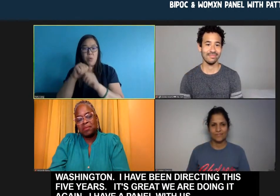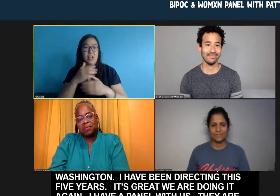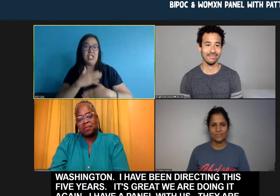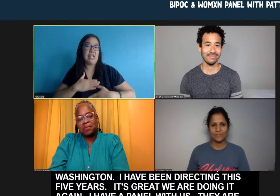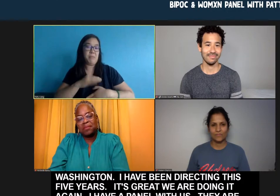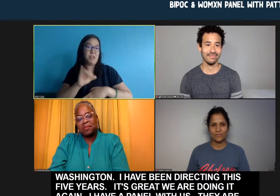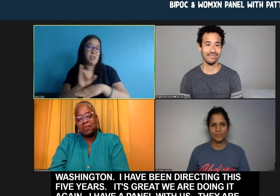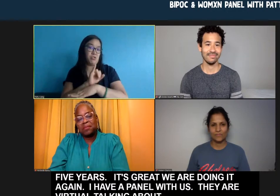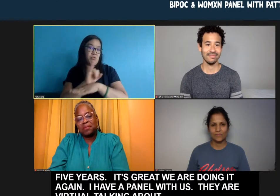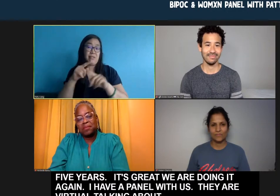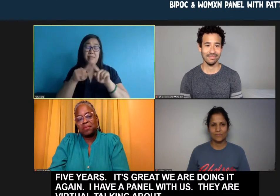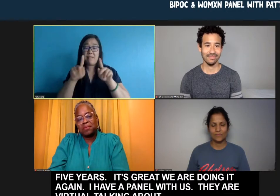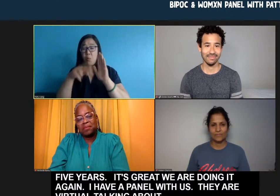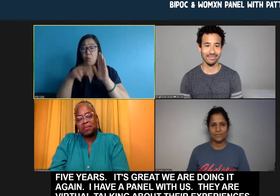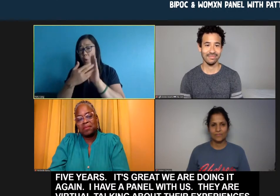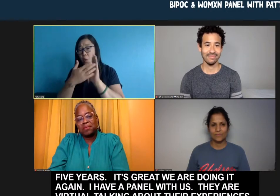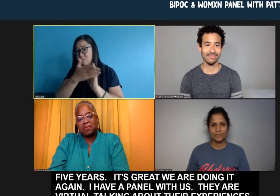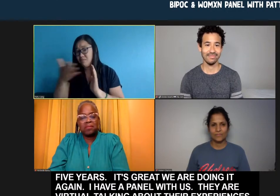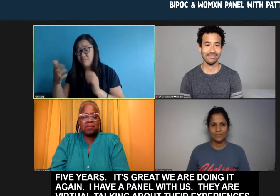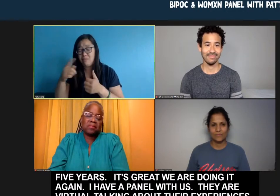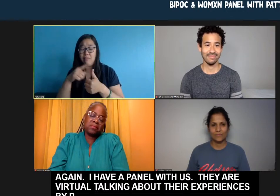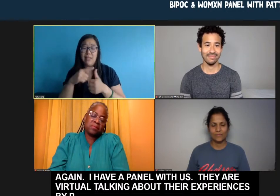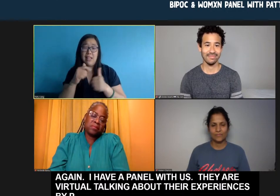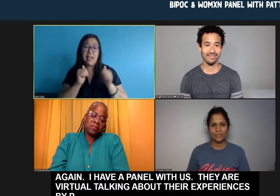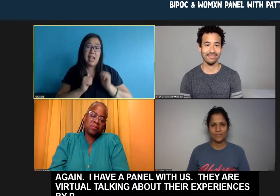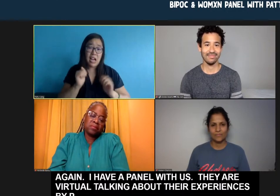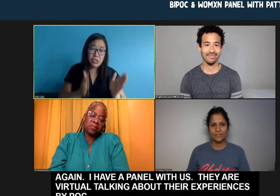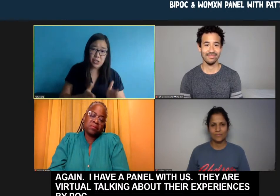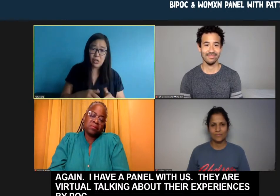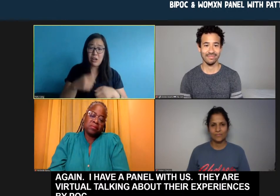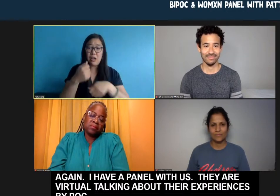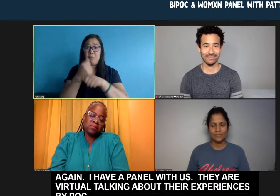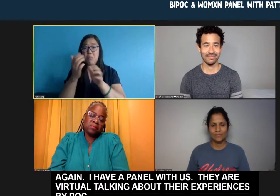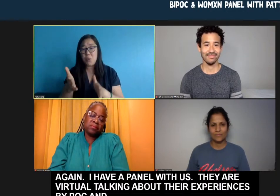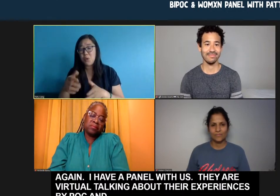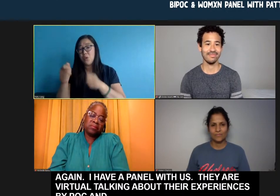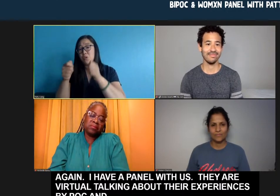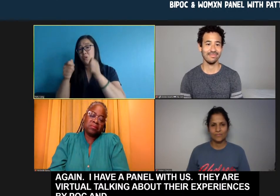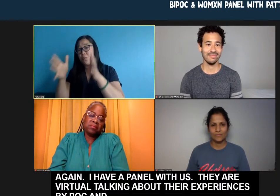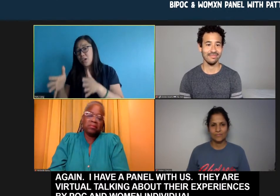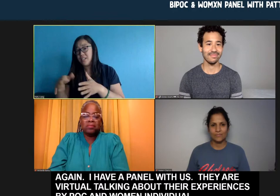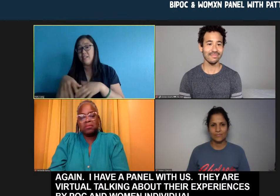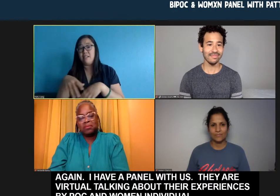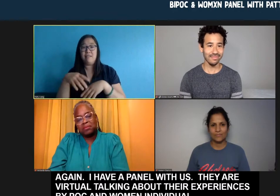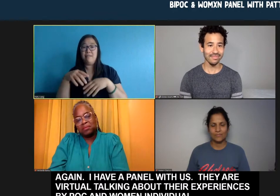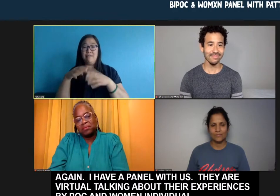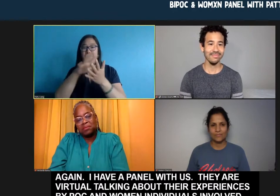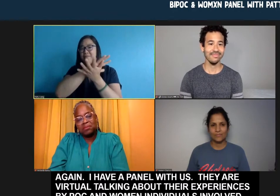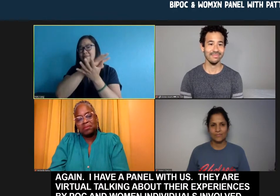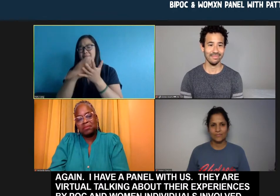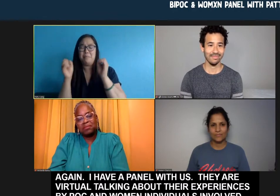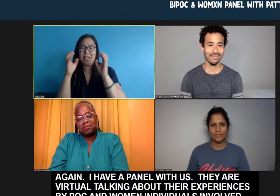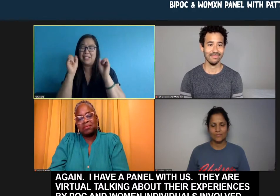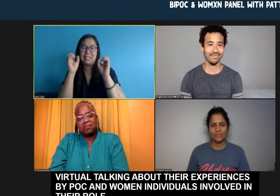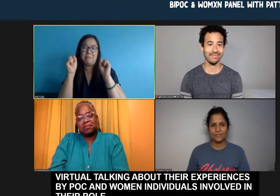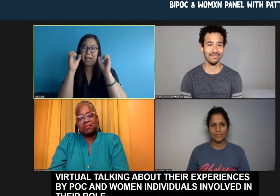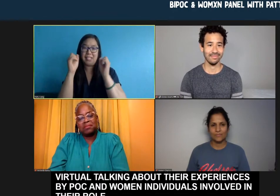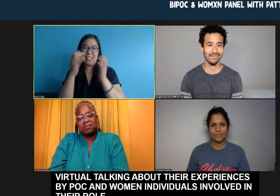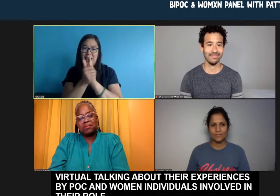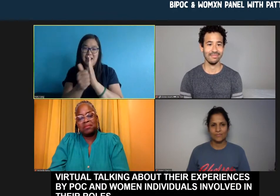and women individuals involved in their roles with theater as actors, as artists, and directing and